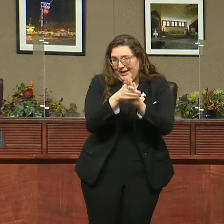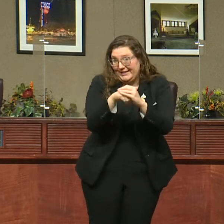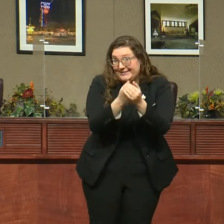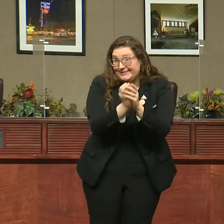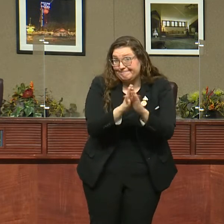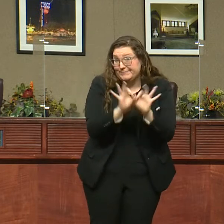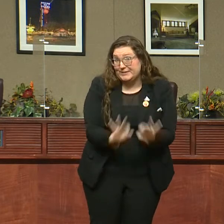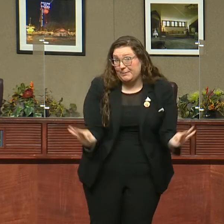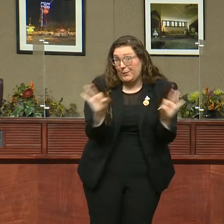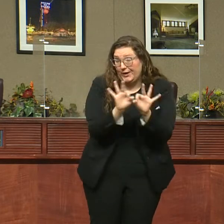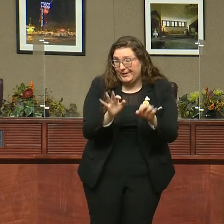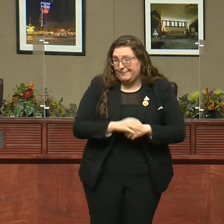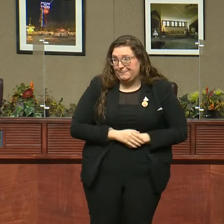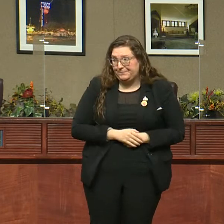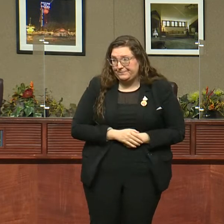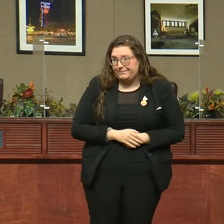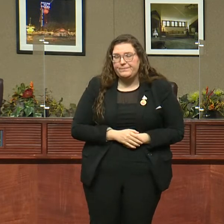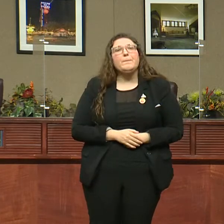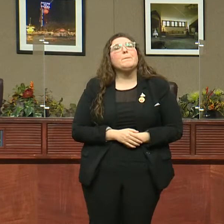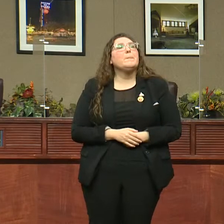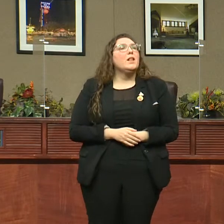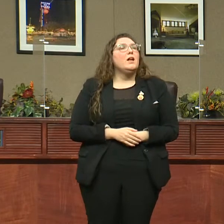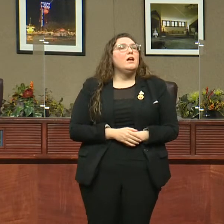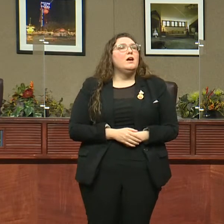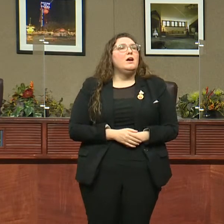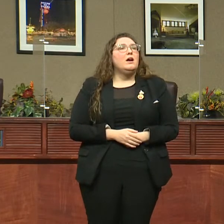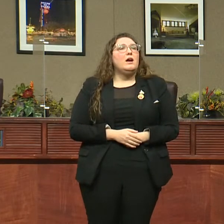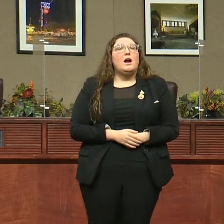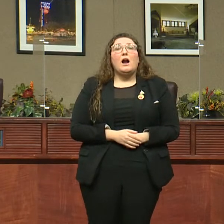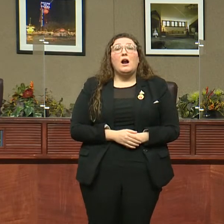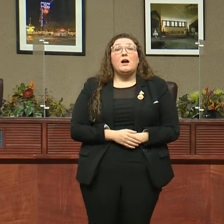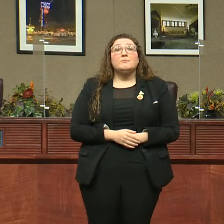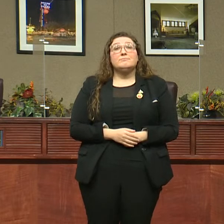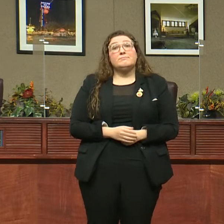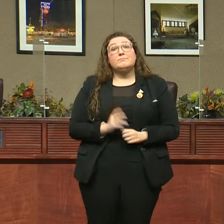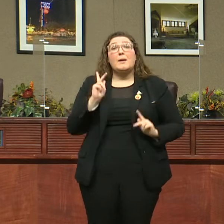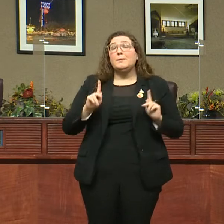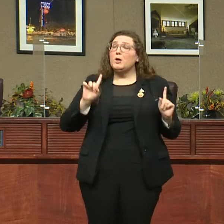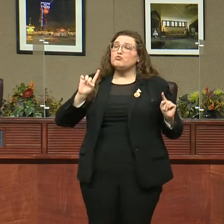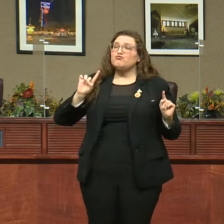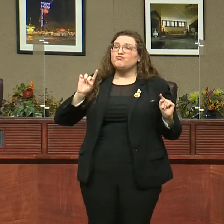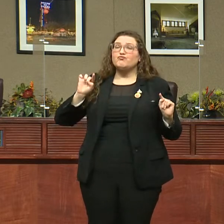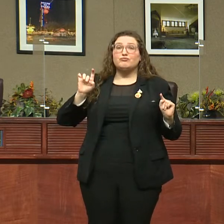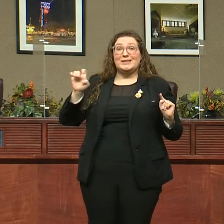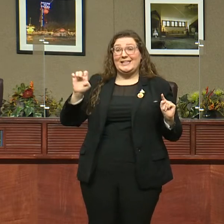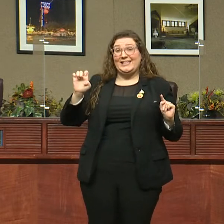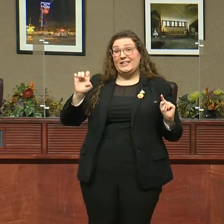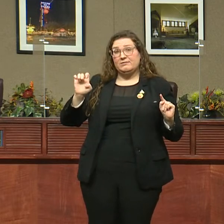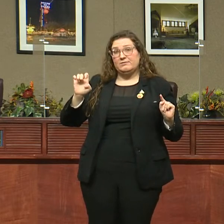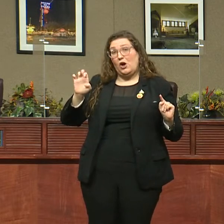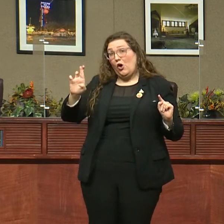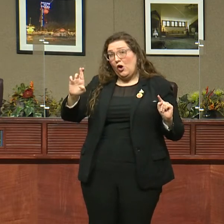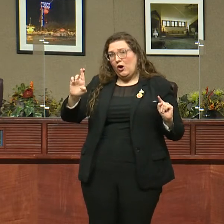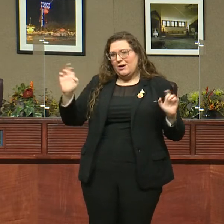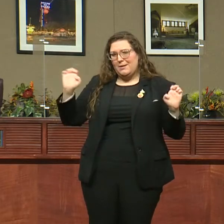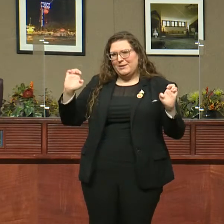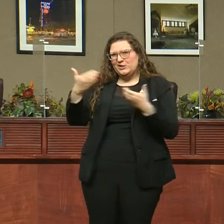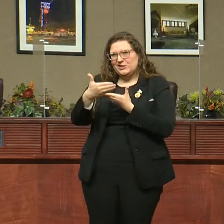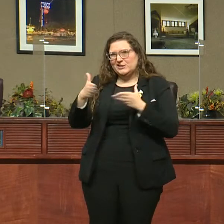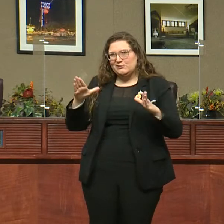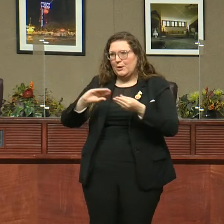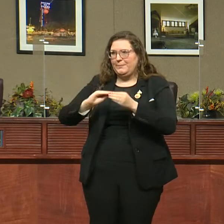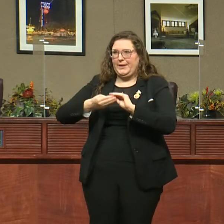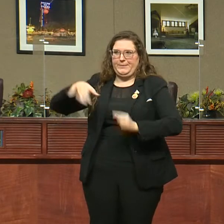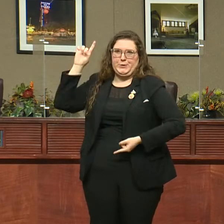We also have seen a decrease on the numbers of ER visits. That's always a good sign. And we have